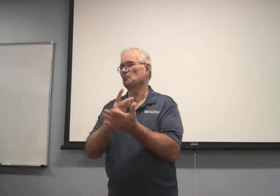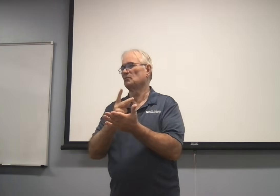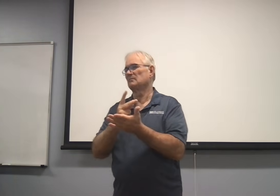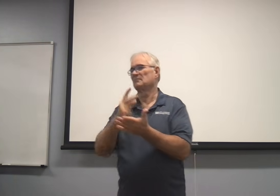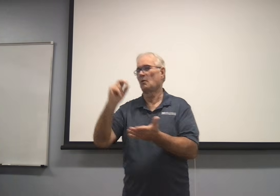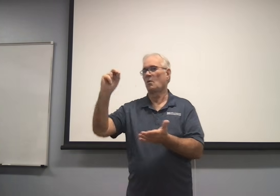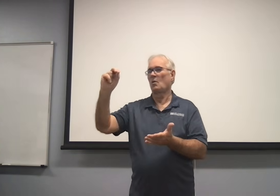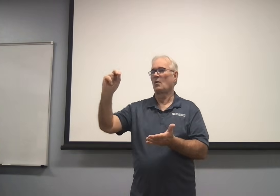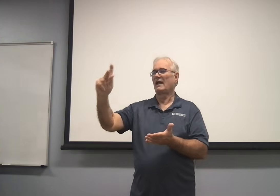Approved.